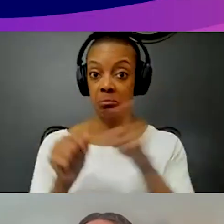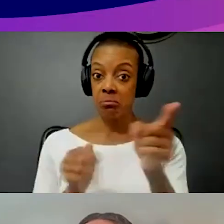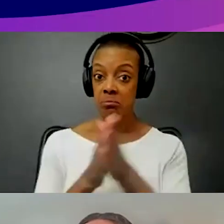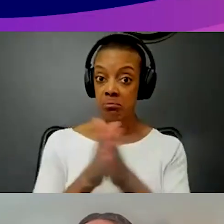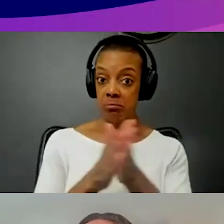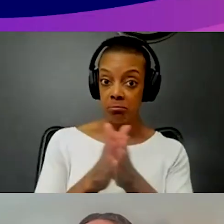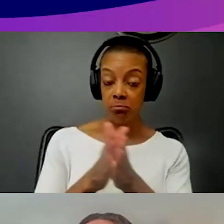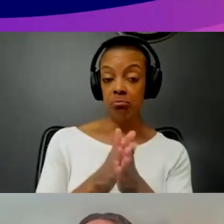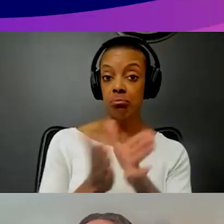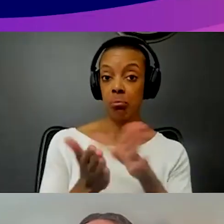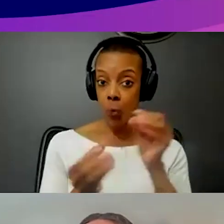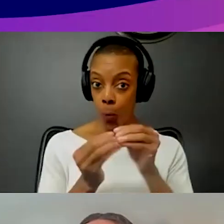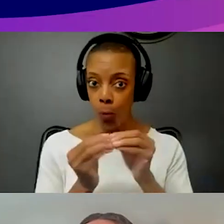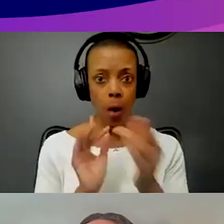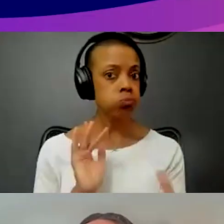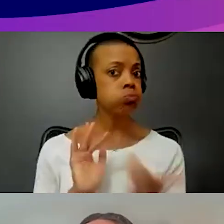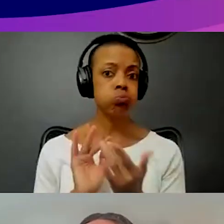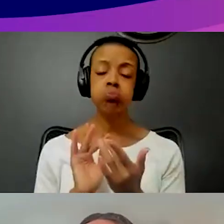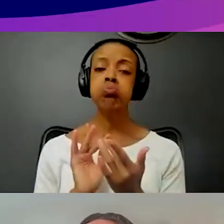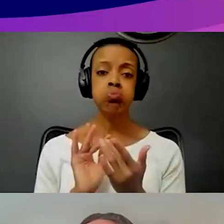about what we're doing, please feel free to get in touch.